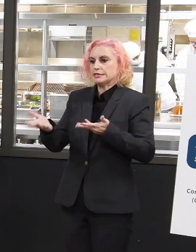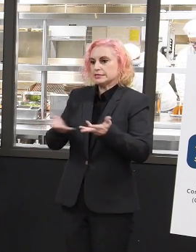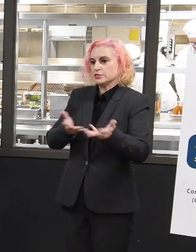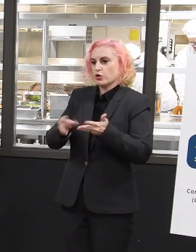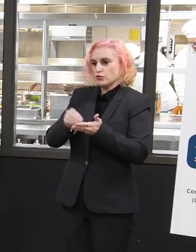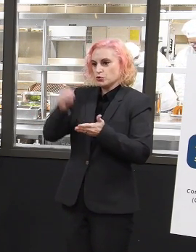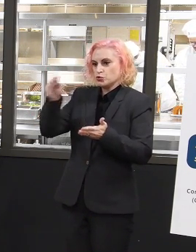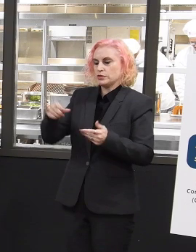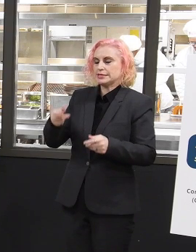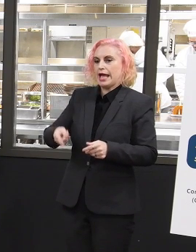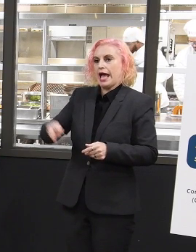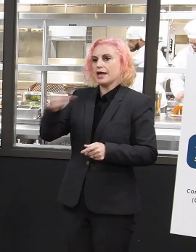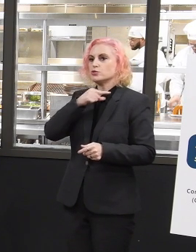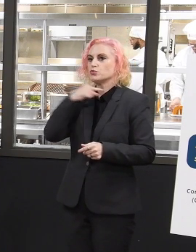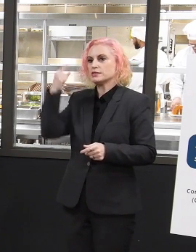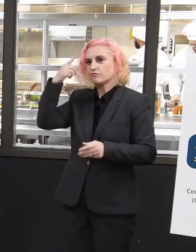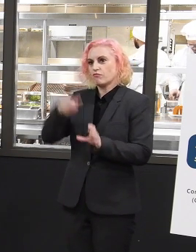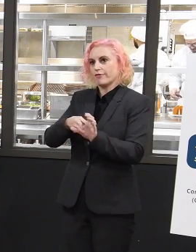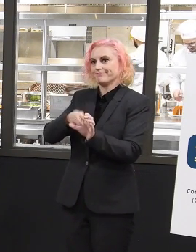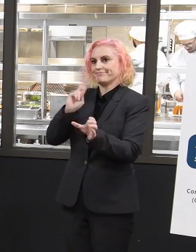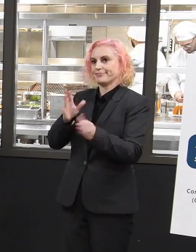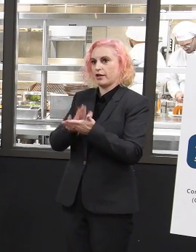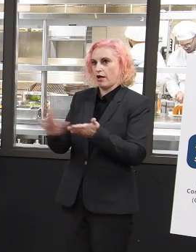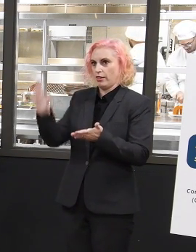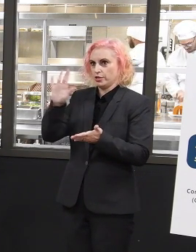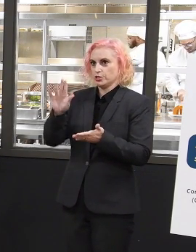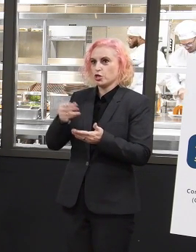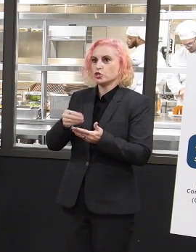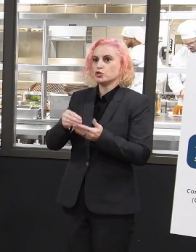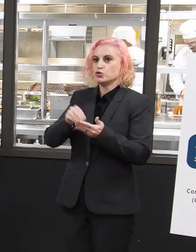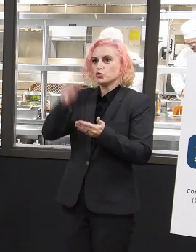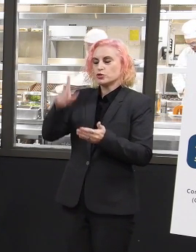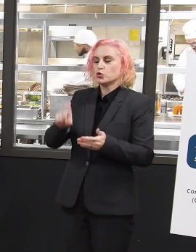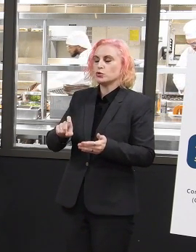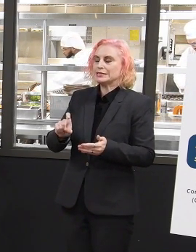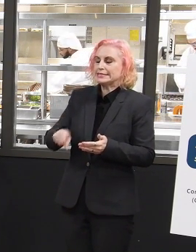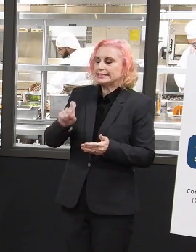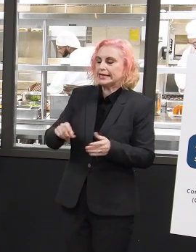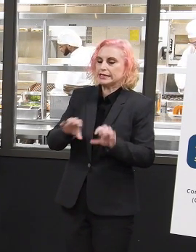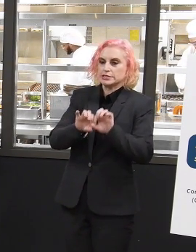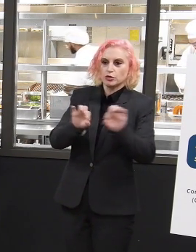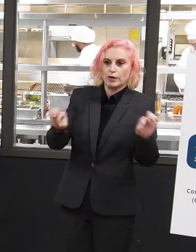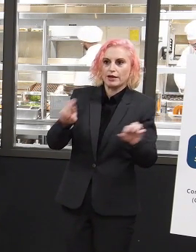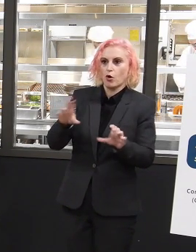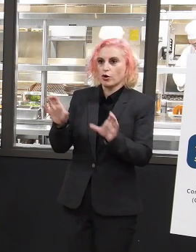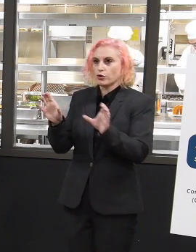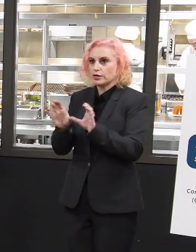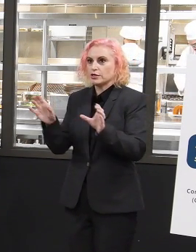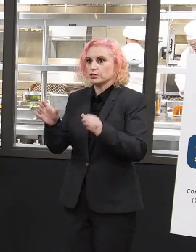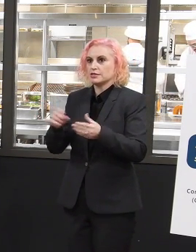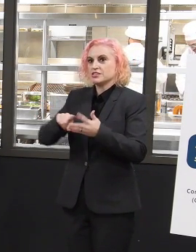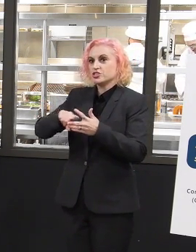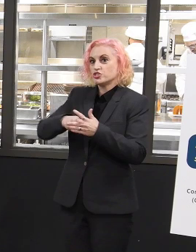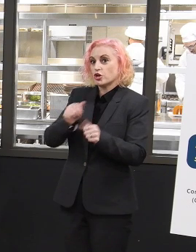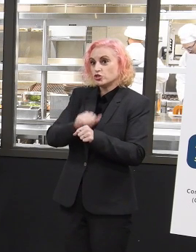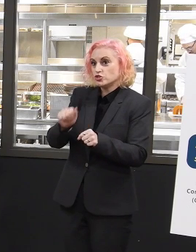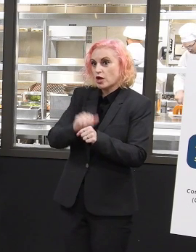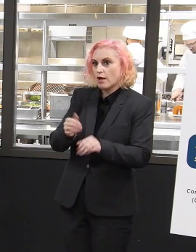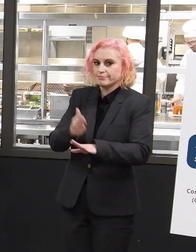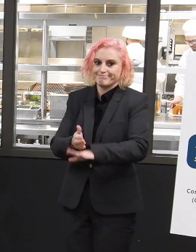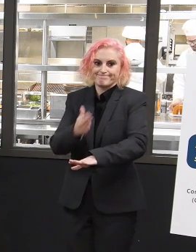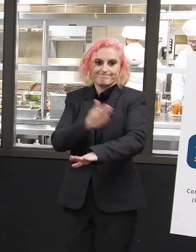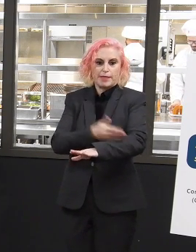of leaving college. Students who most need their degree or credential to start jobs or advance into better